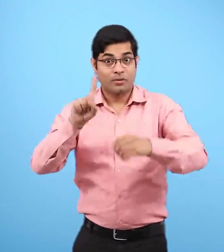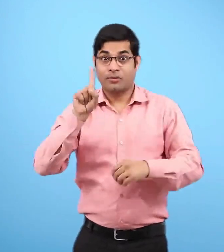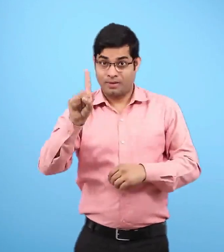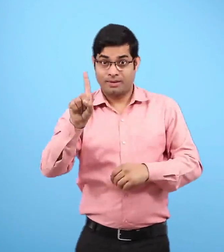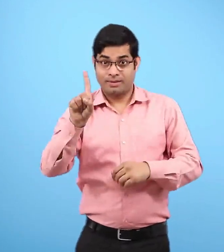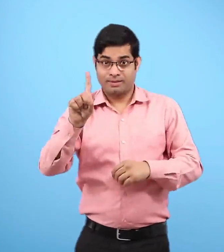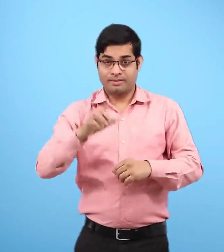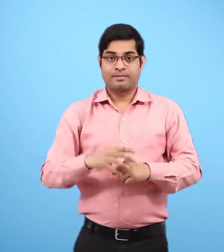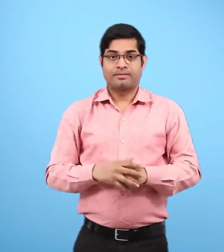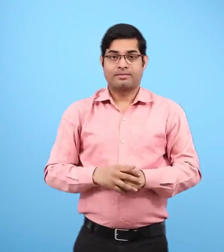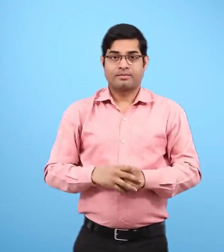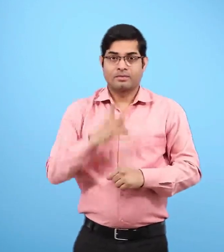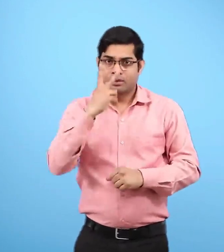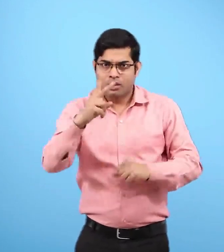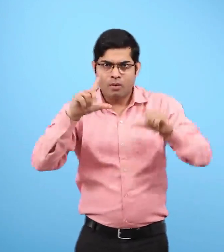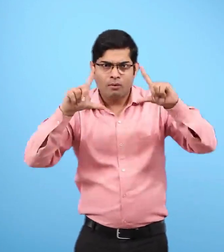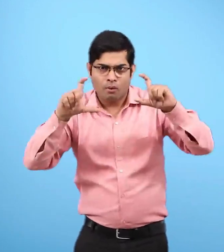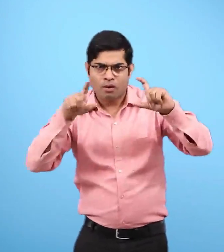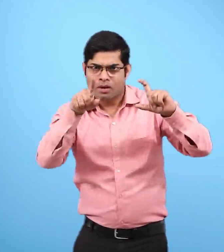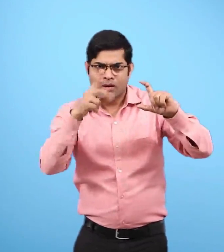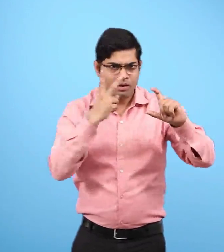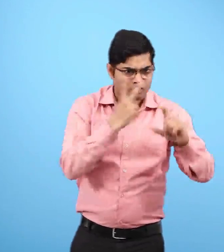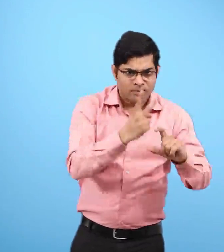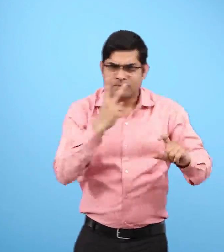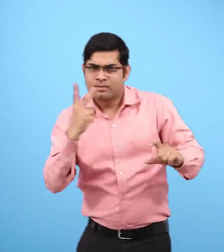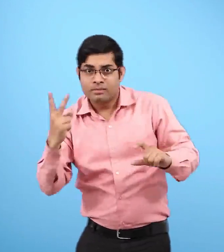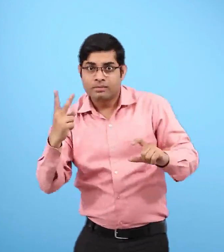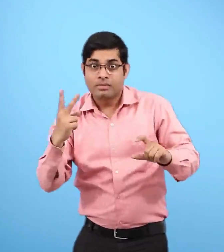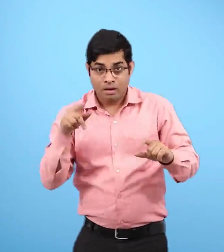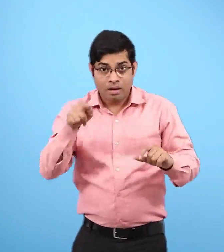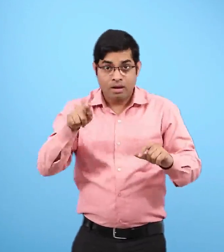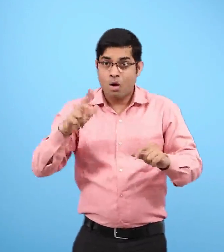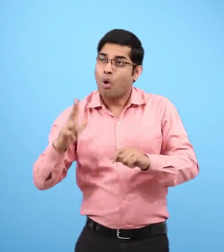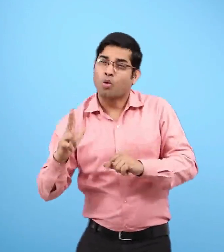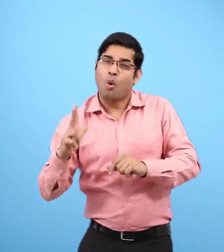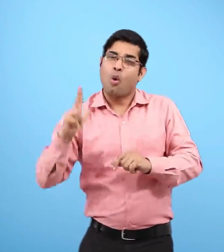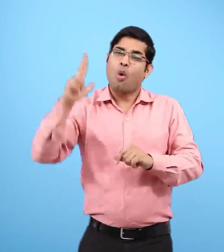Question 1. Tick and identify the tallest.